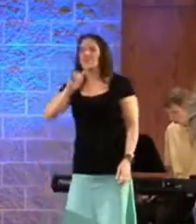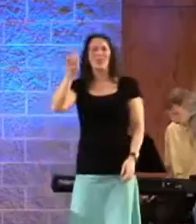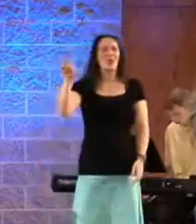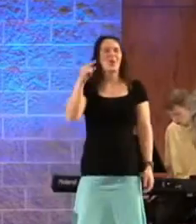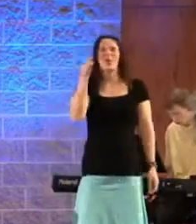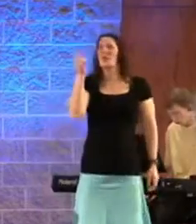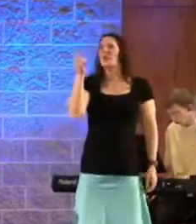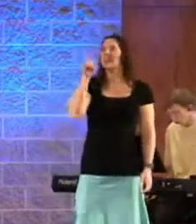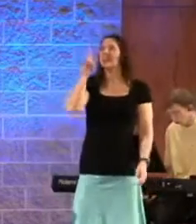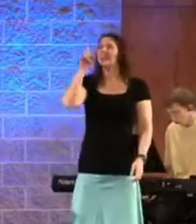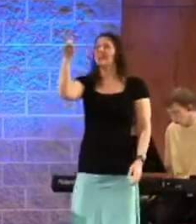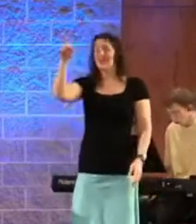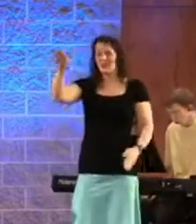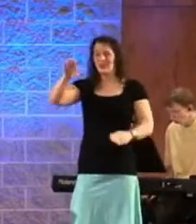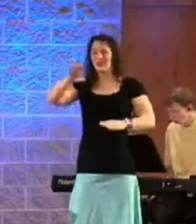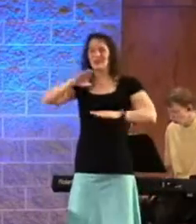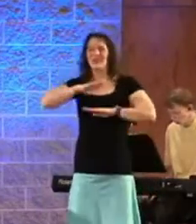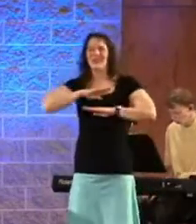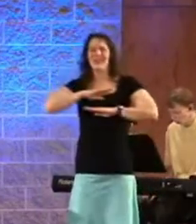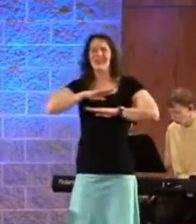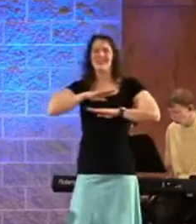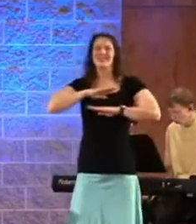Only you can